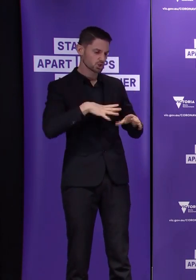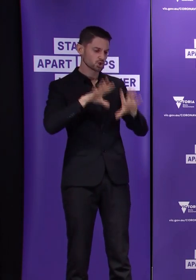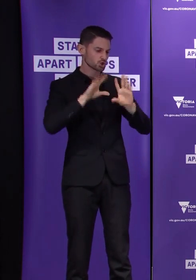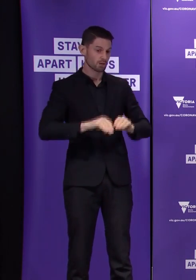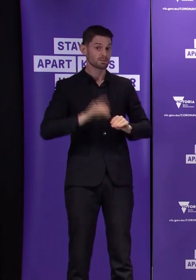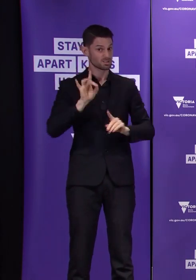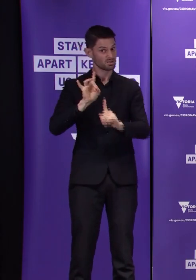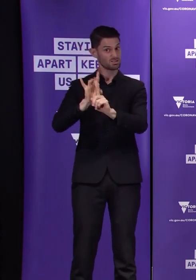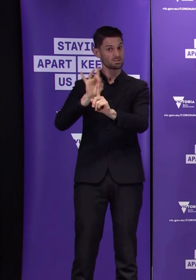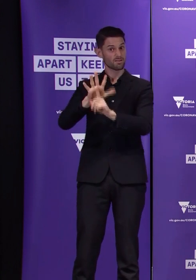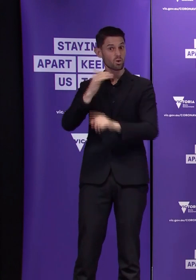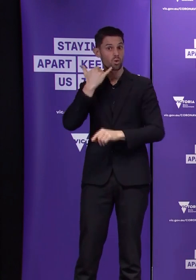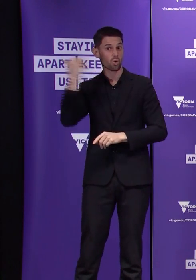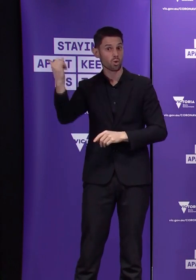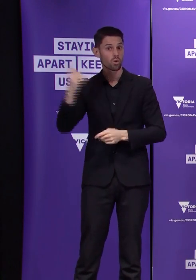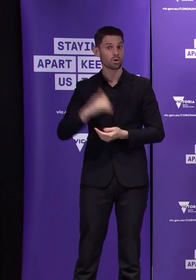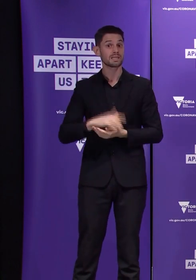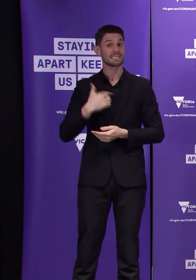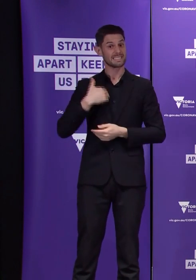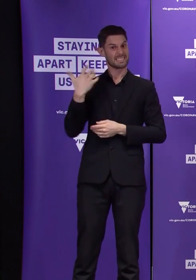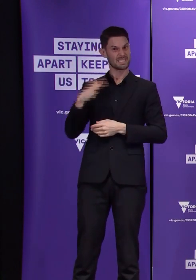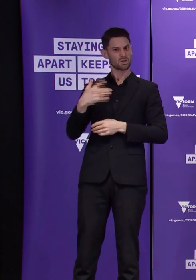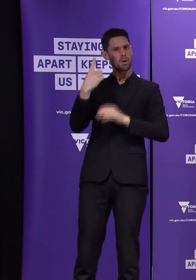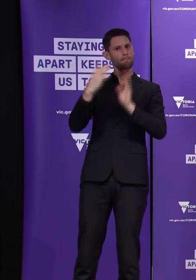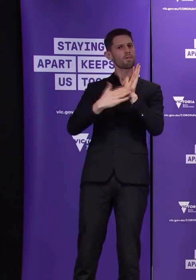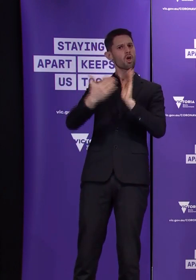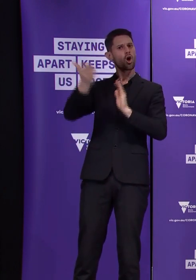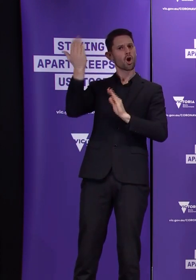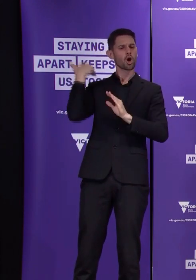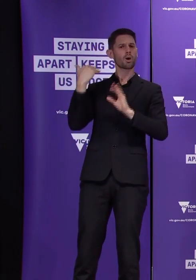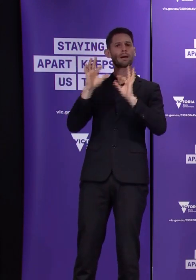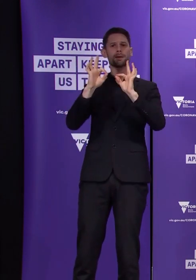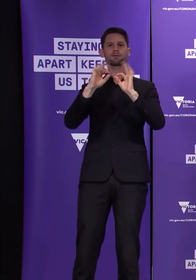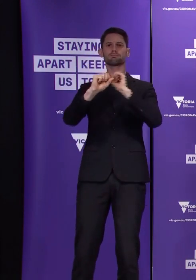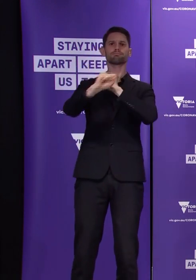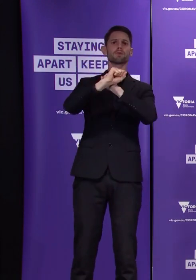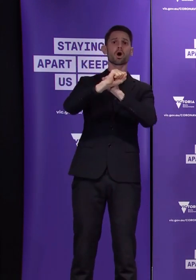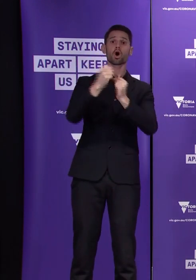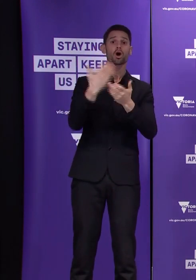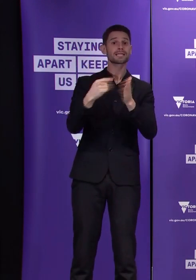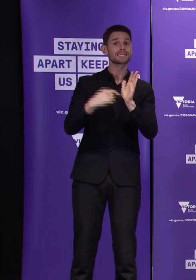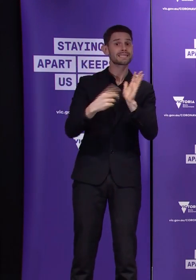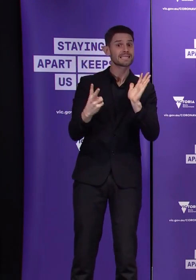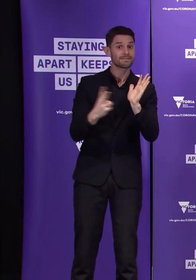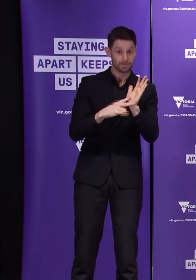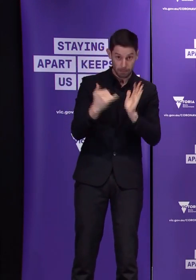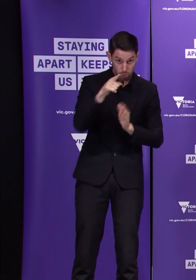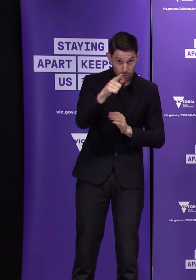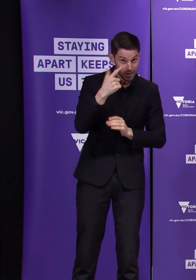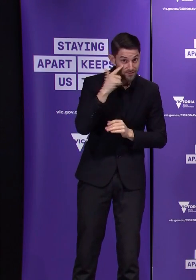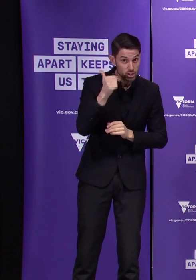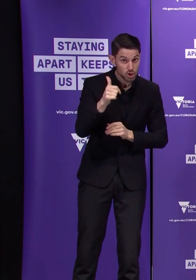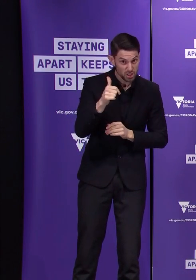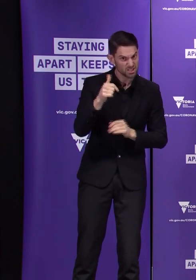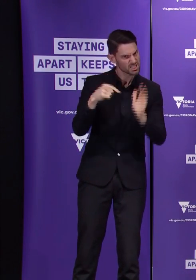ran the Respect Women Call It Out campaign ad, which depicted a man in his home